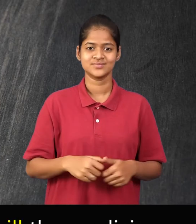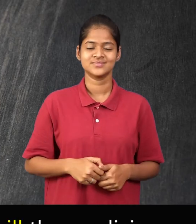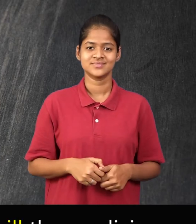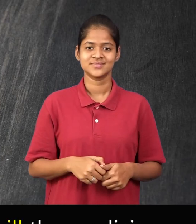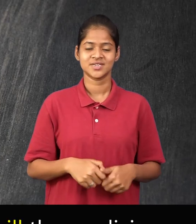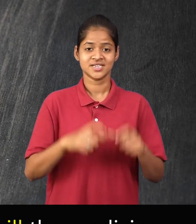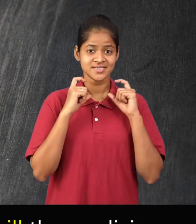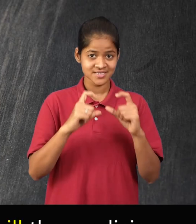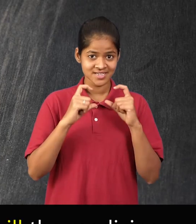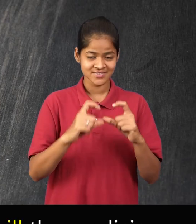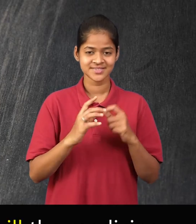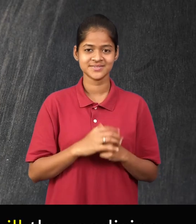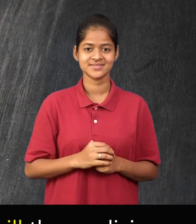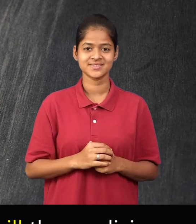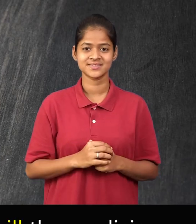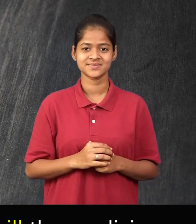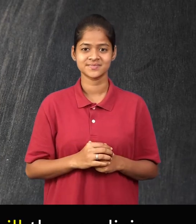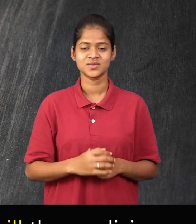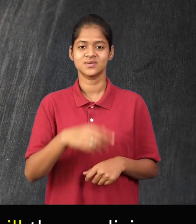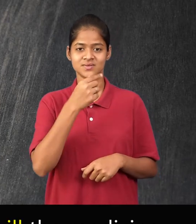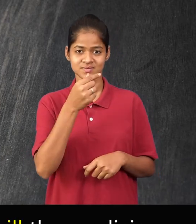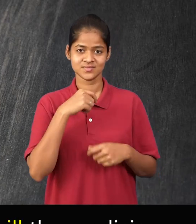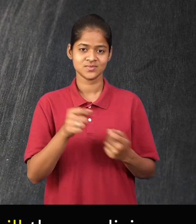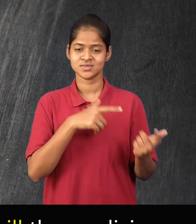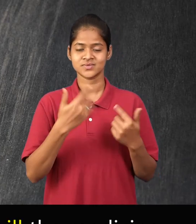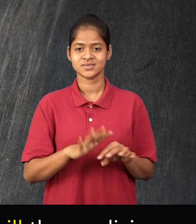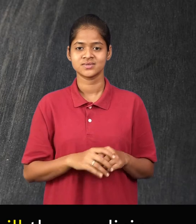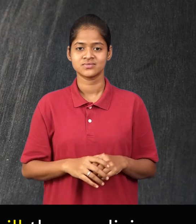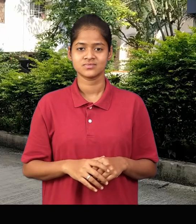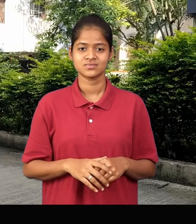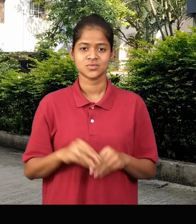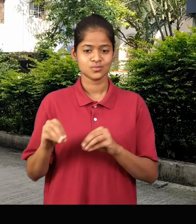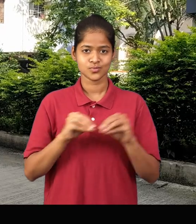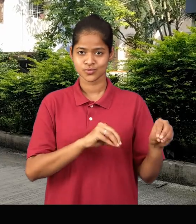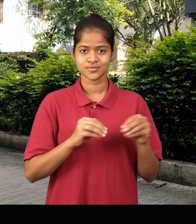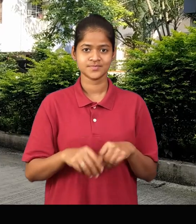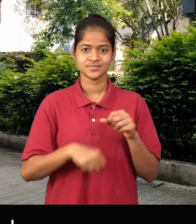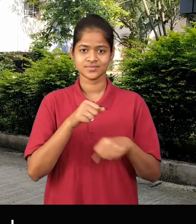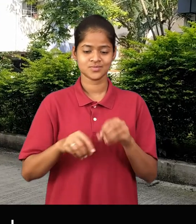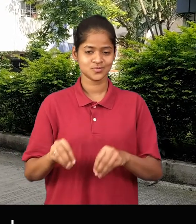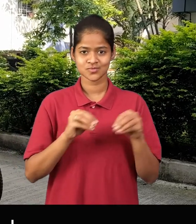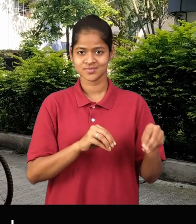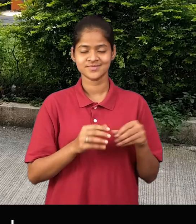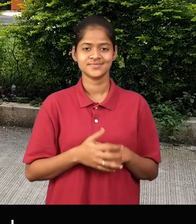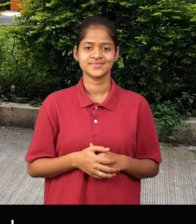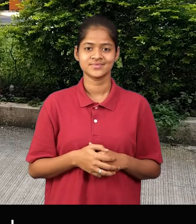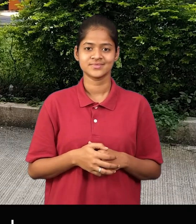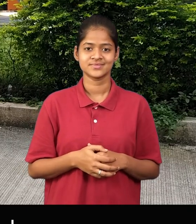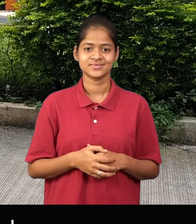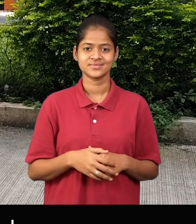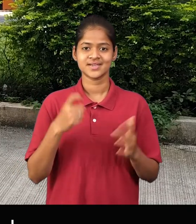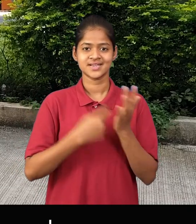Take care You may spill the medicine. Move Move this